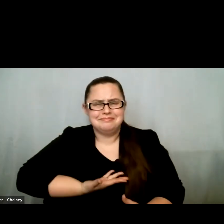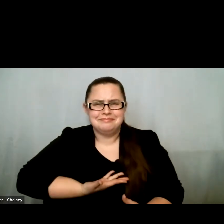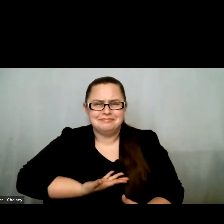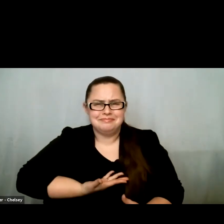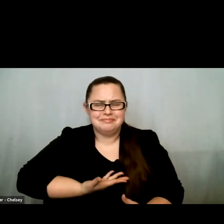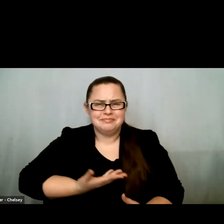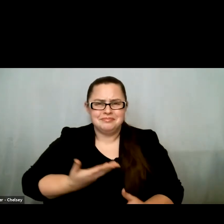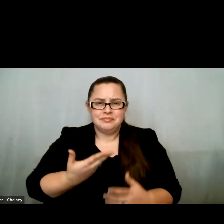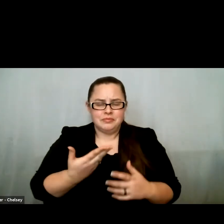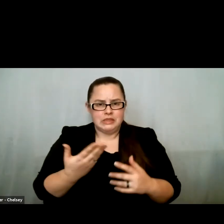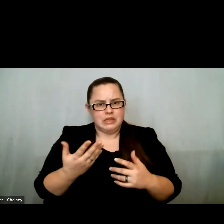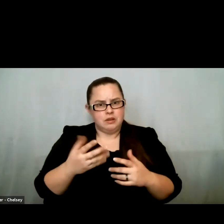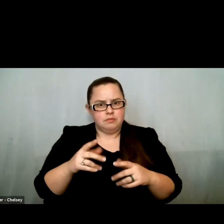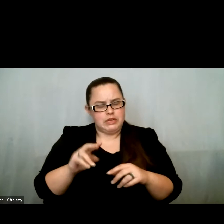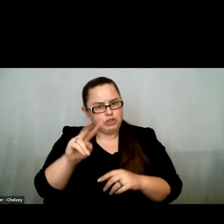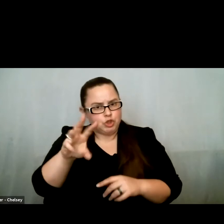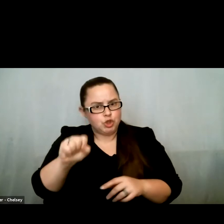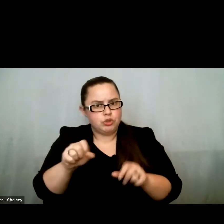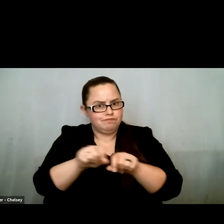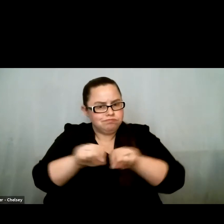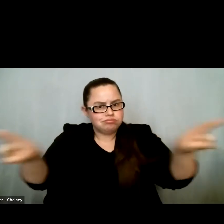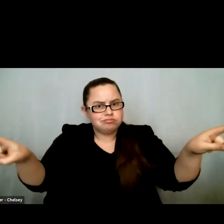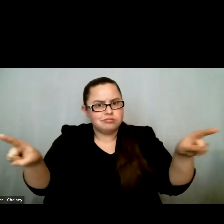Made big news across the country